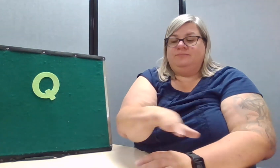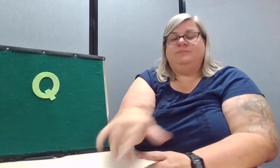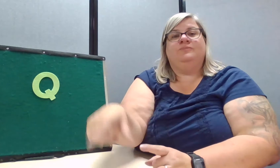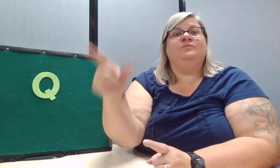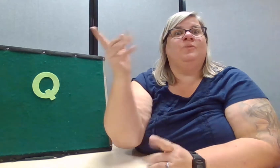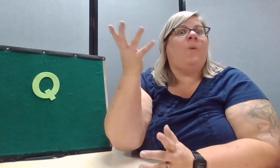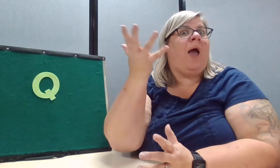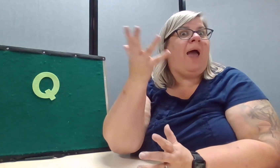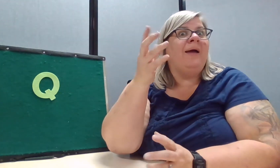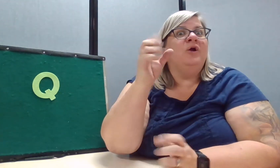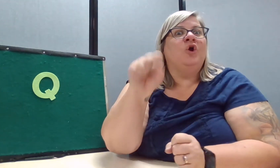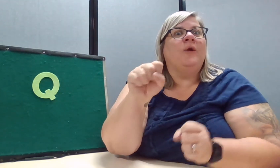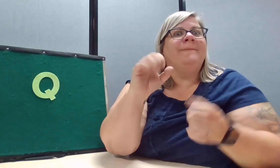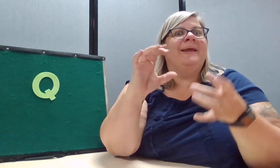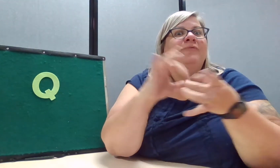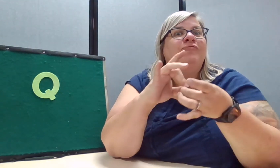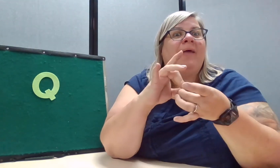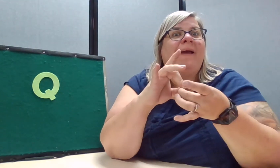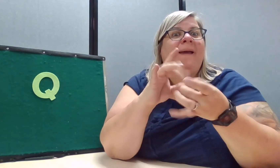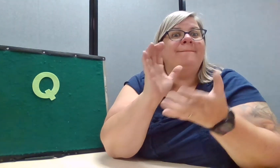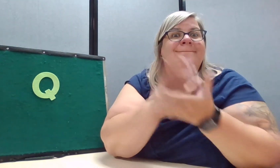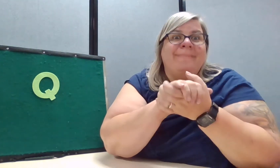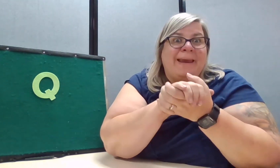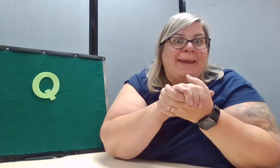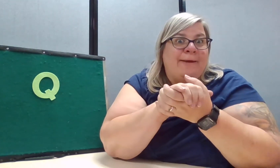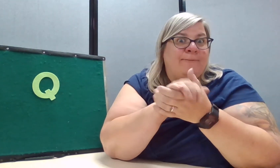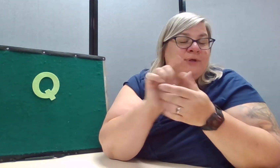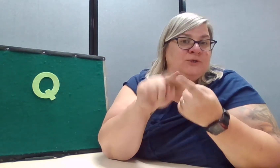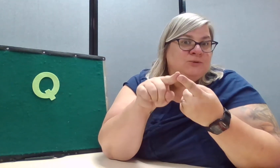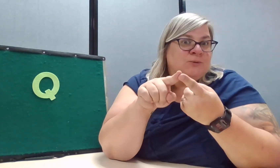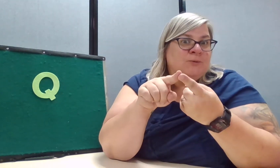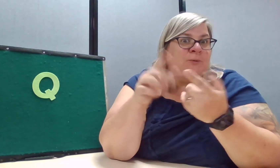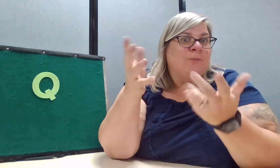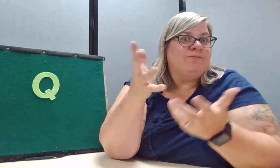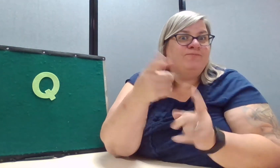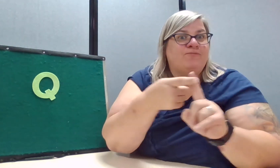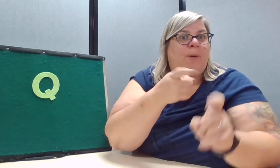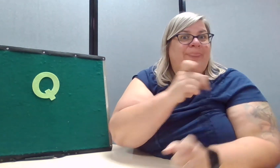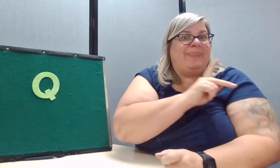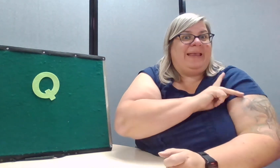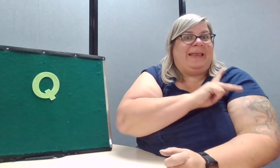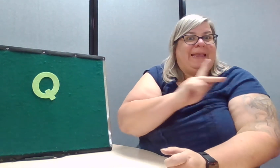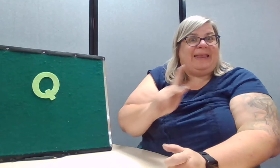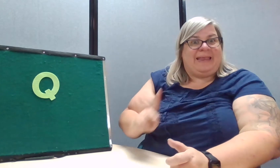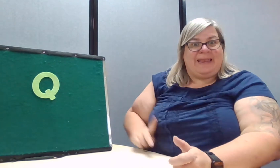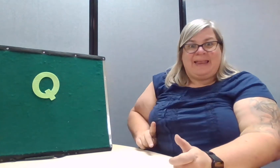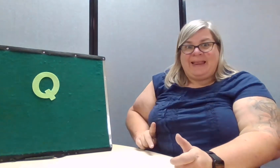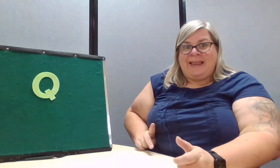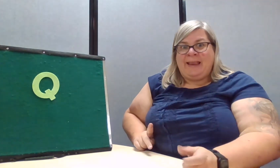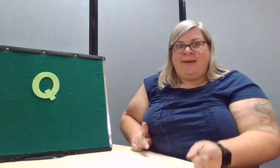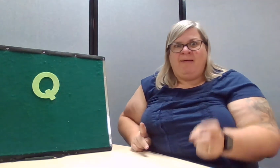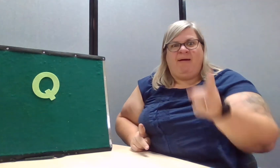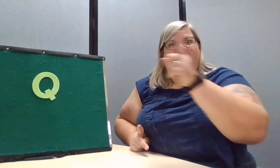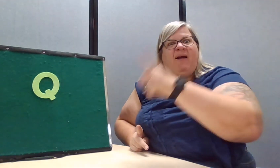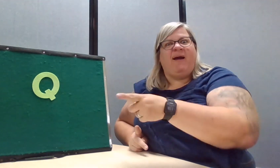Now for the letter Q, it might be a person who is married to the king.